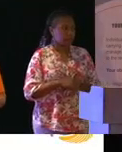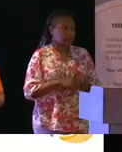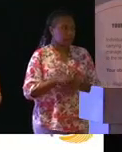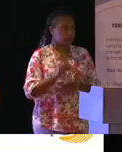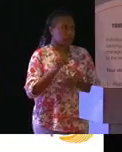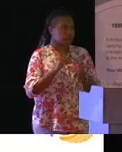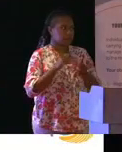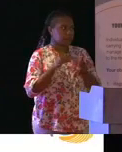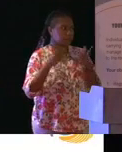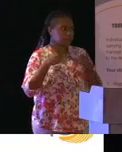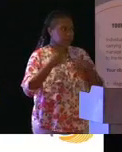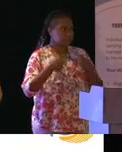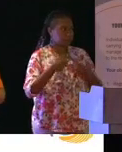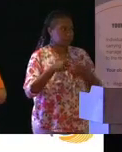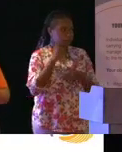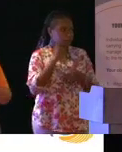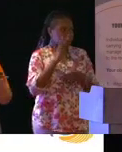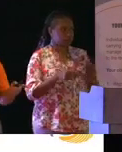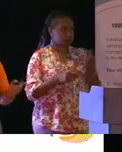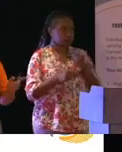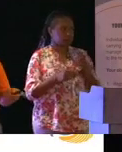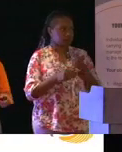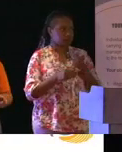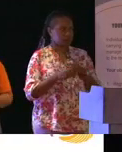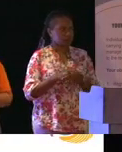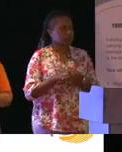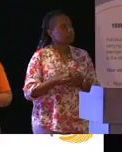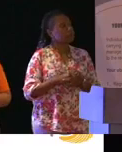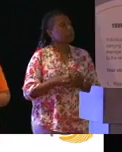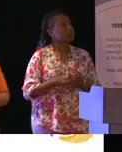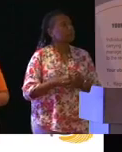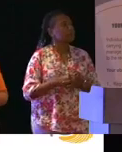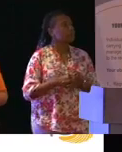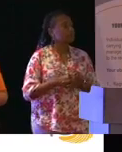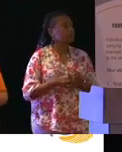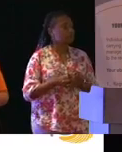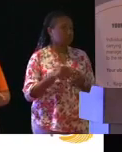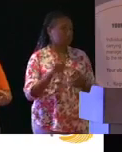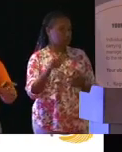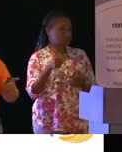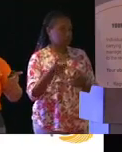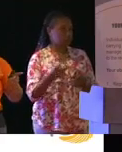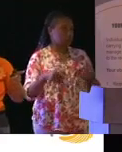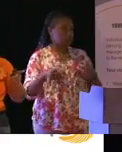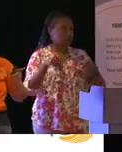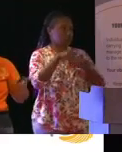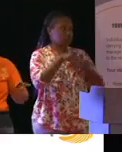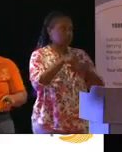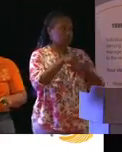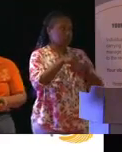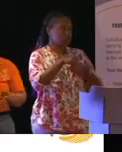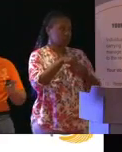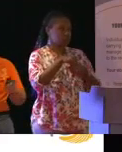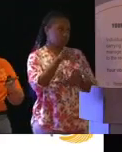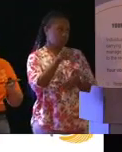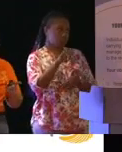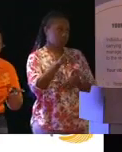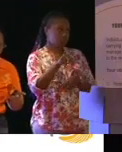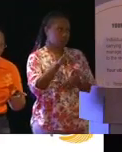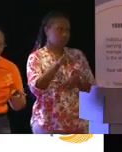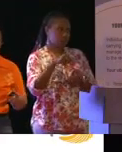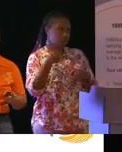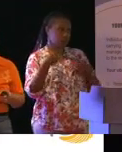You can see there, after you include all the required information, where